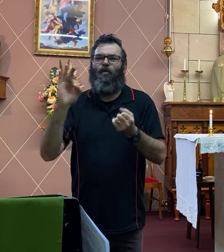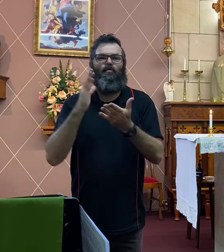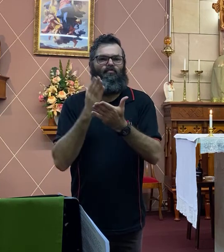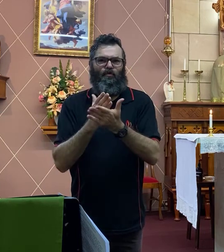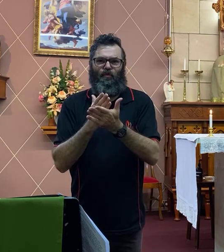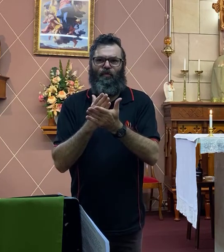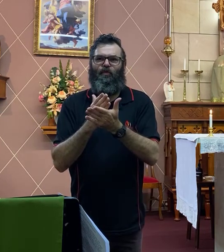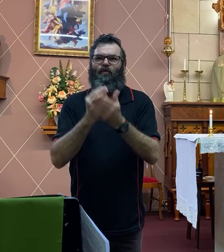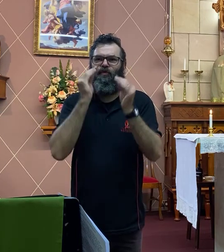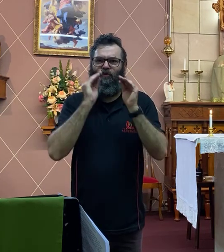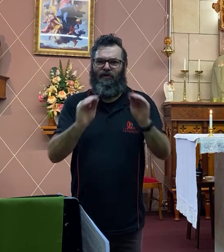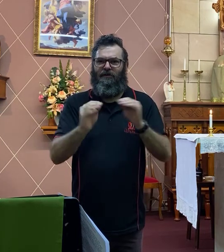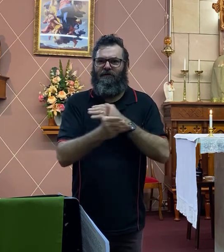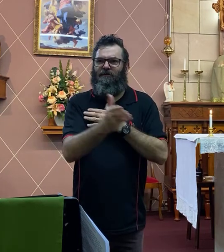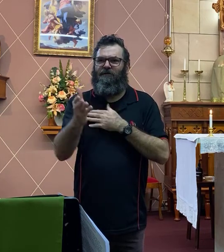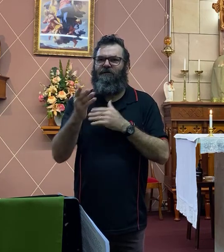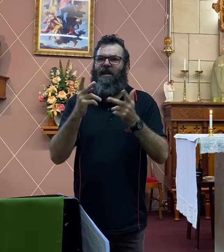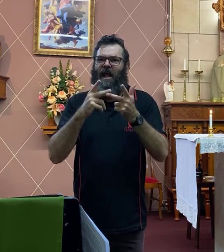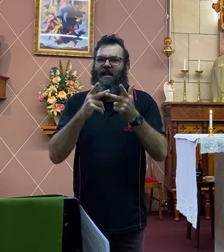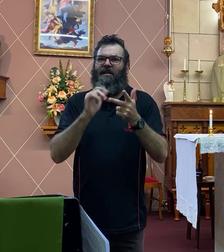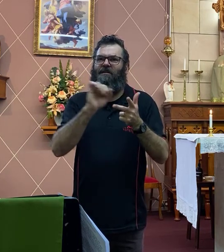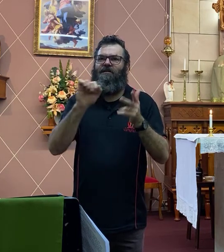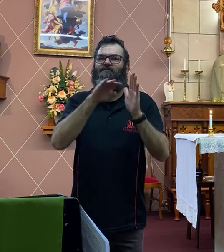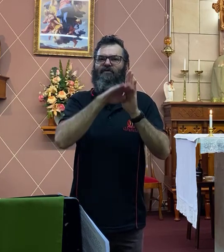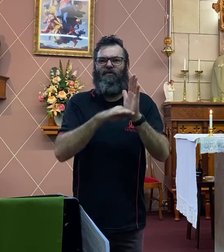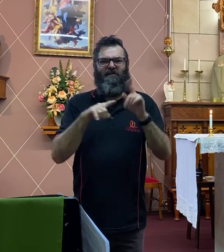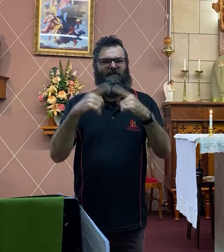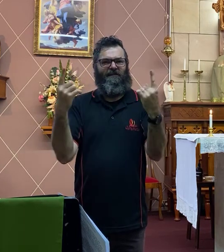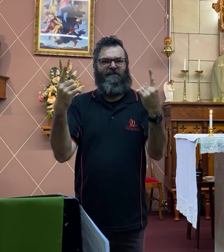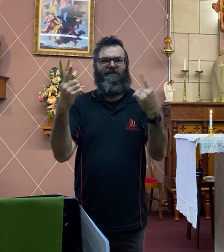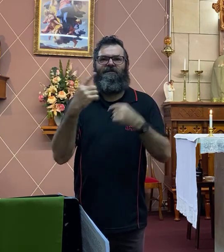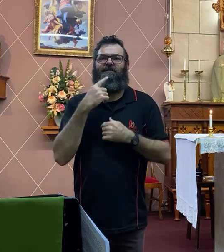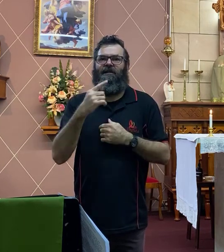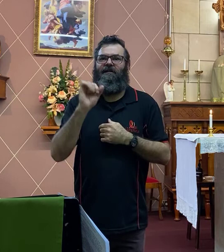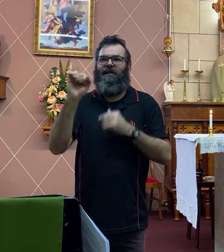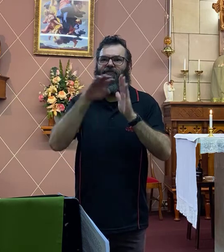rules, and they say that their rules are the same as God's laws.